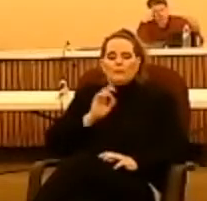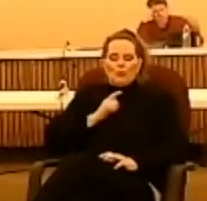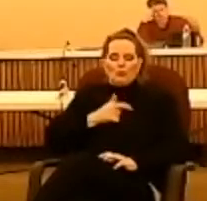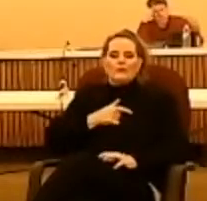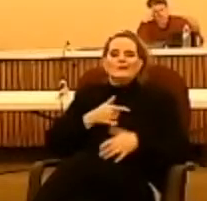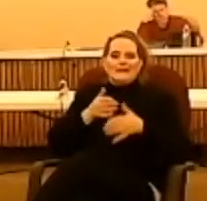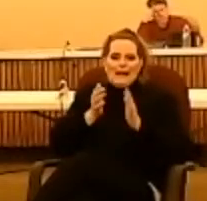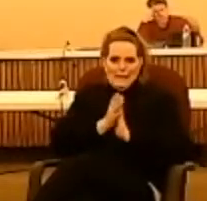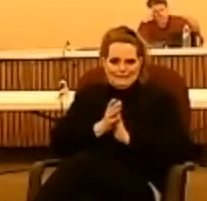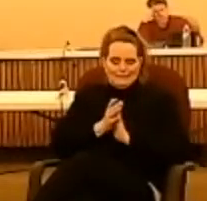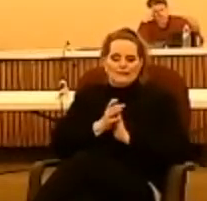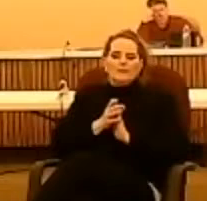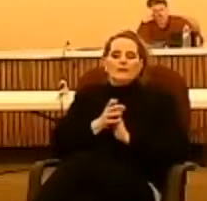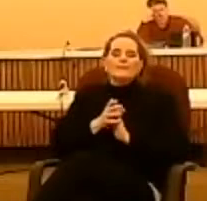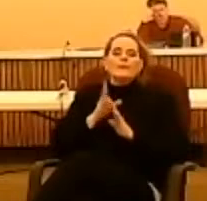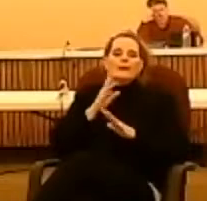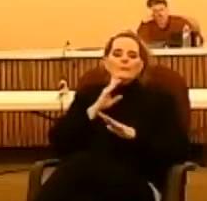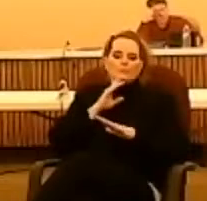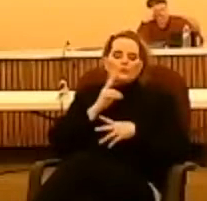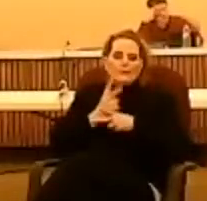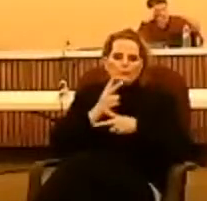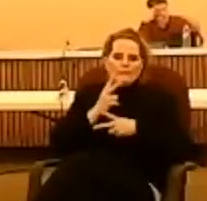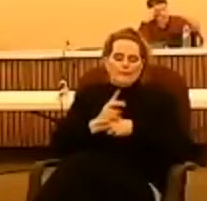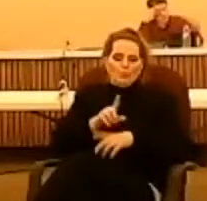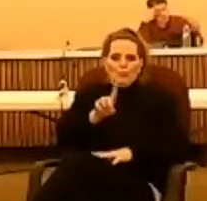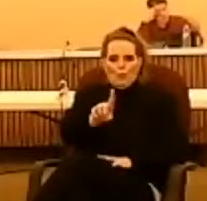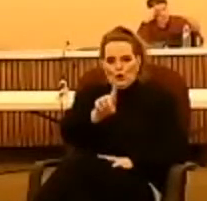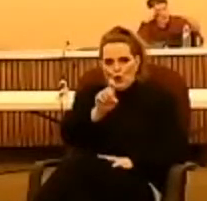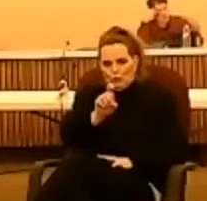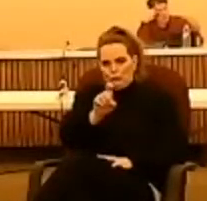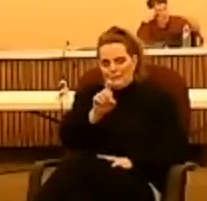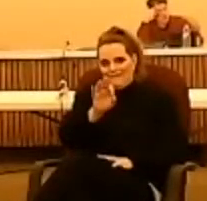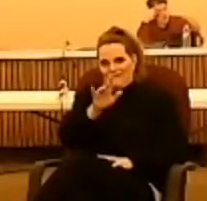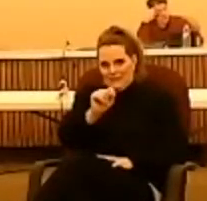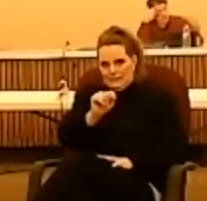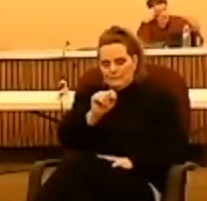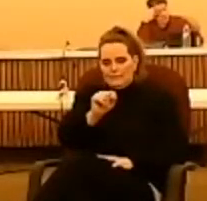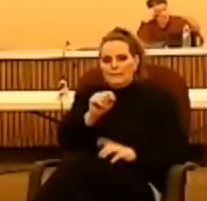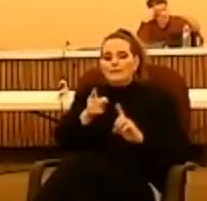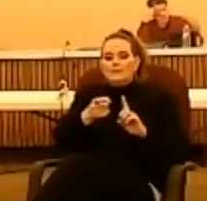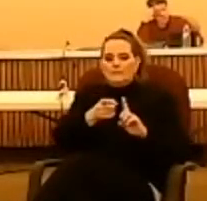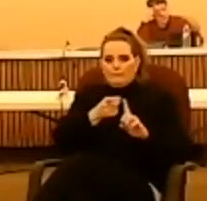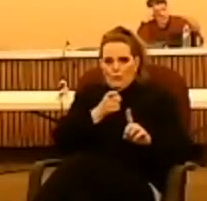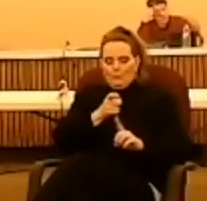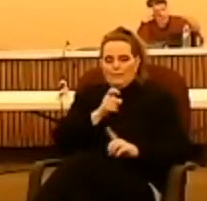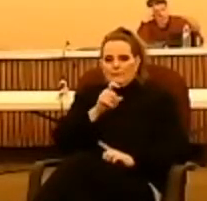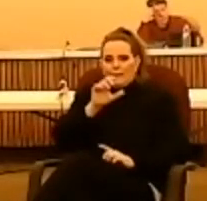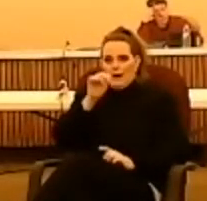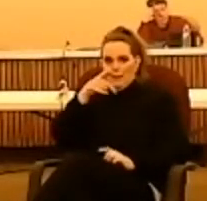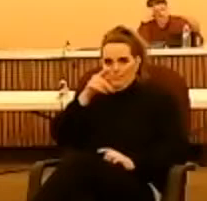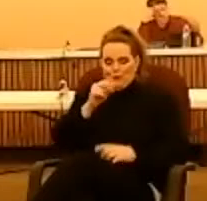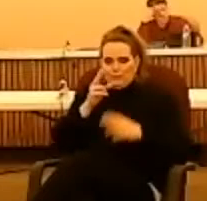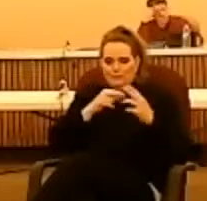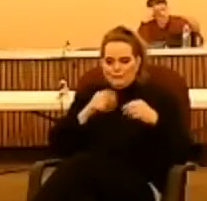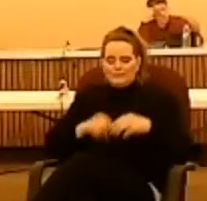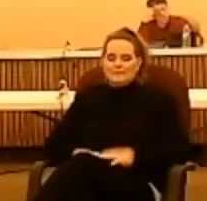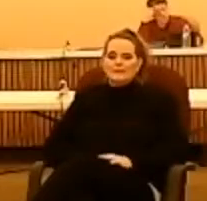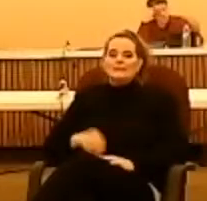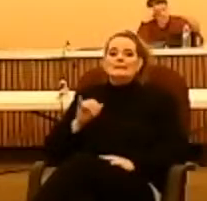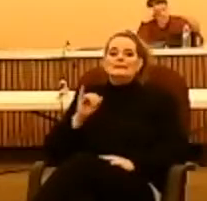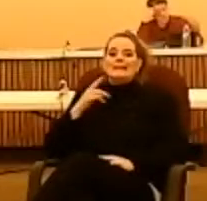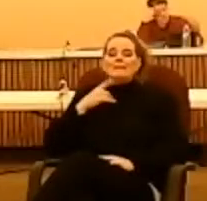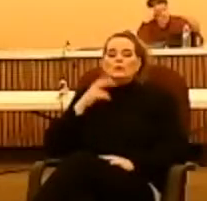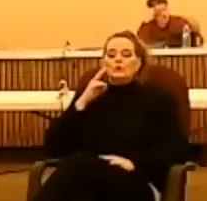try to preserve as close to the 100-foot as they possibly can. If you look at the layout, most of it